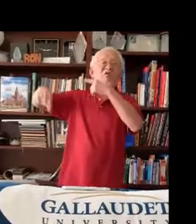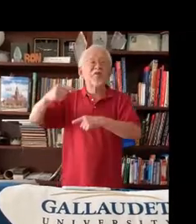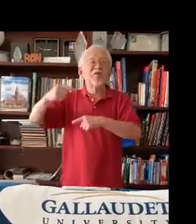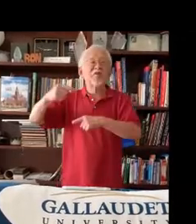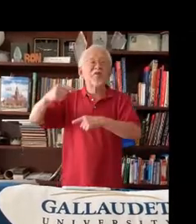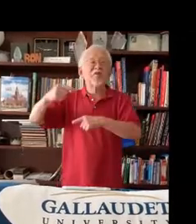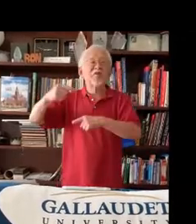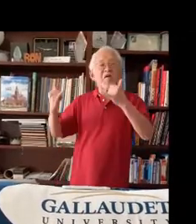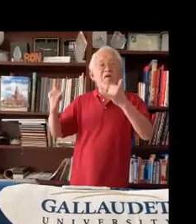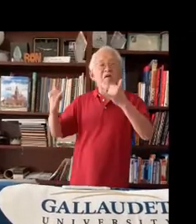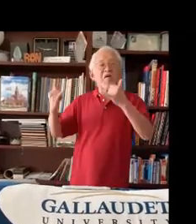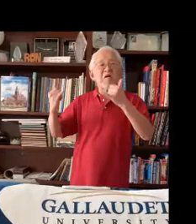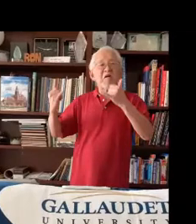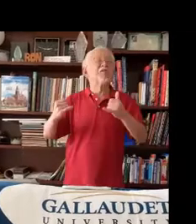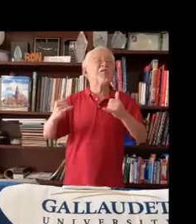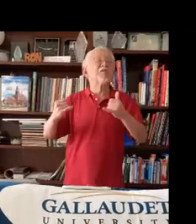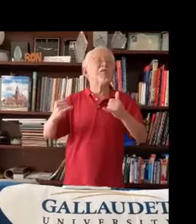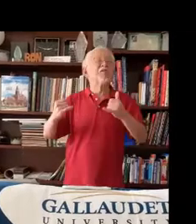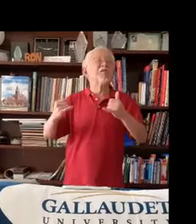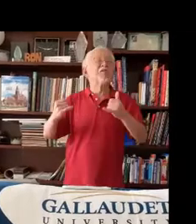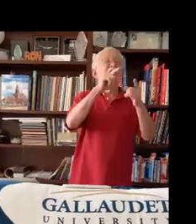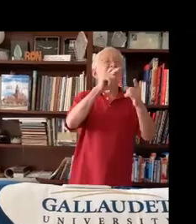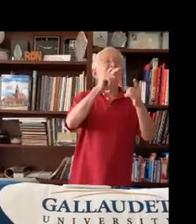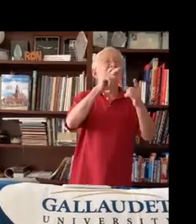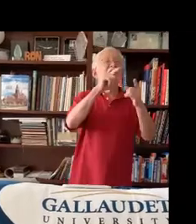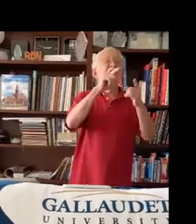it around, driving around, playing.